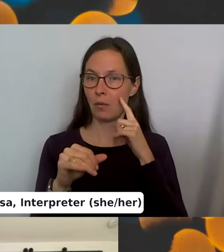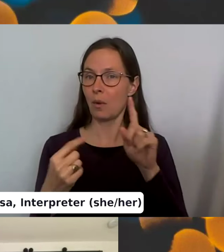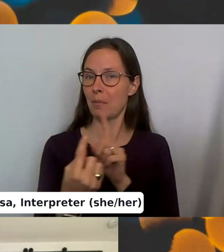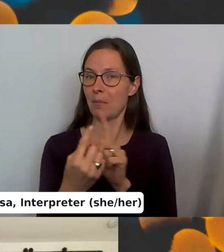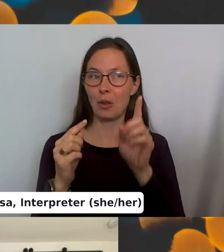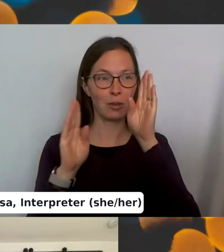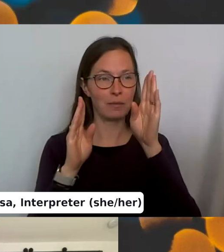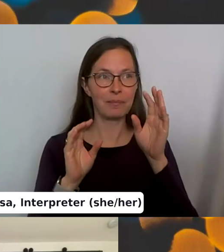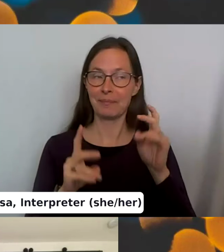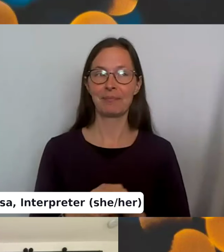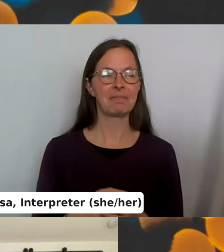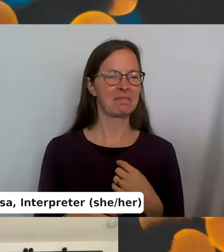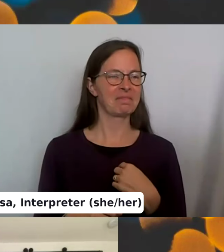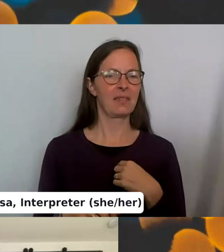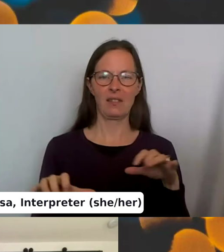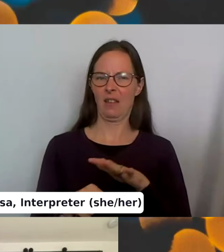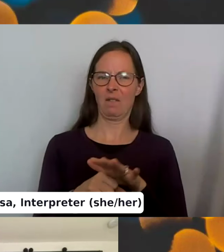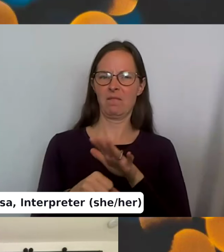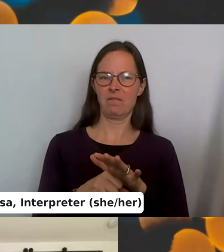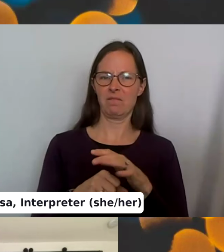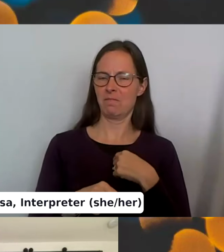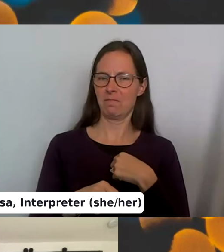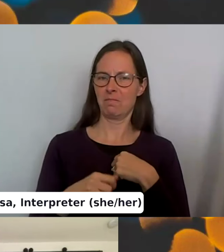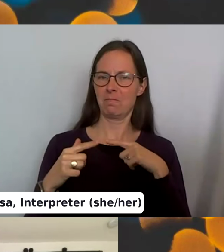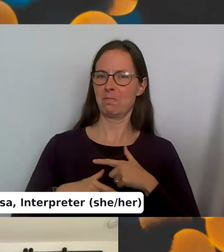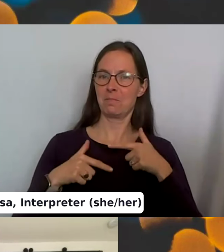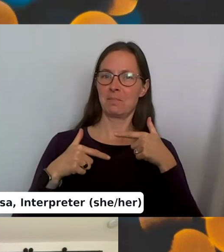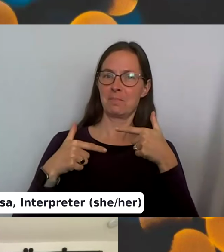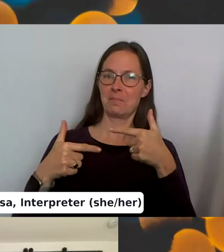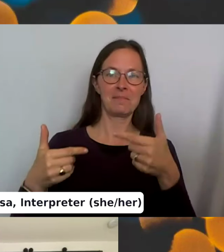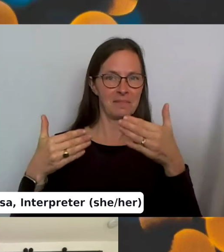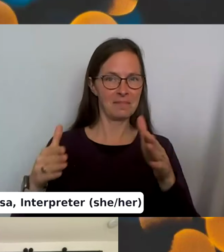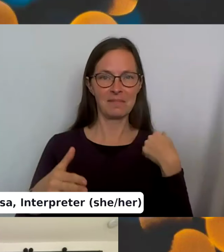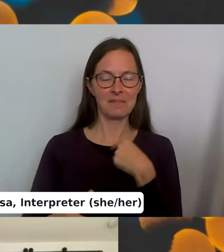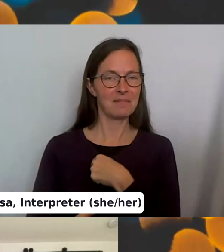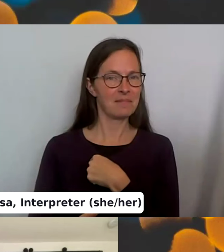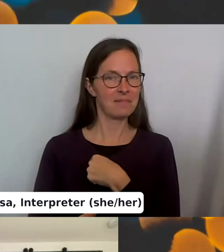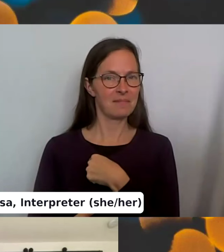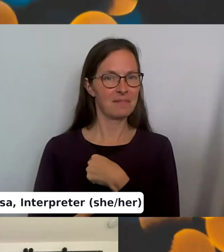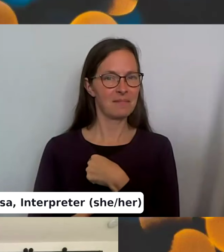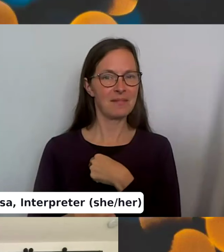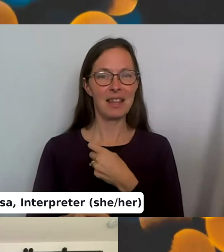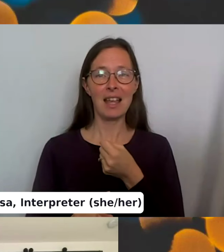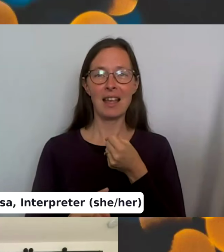Jin, I've said enough. I've done enough. Let us hit the road. Oh,